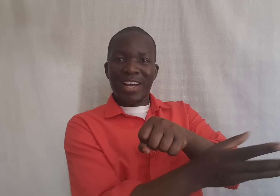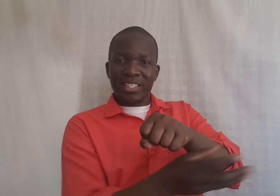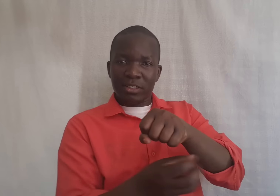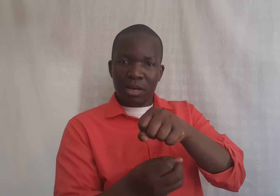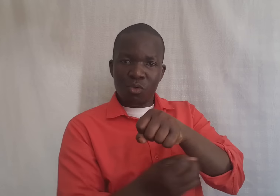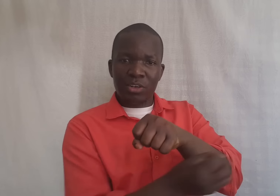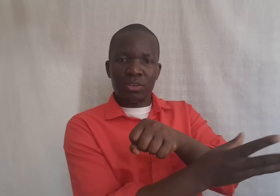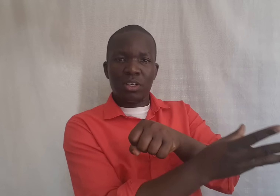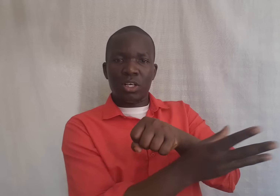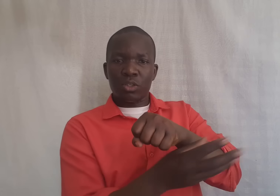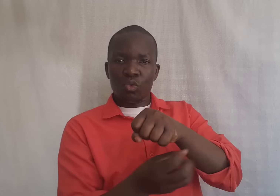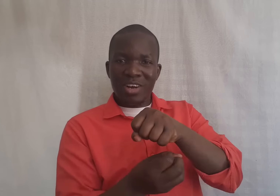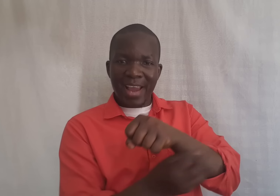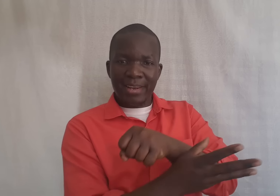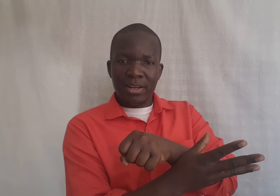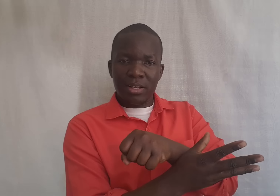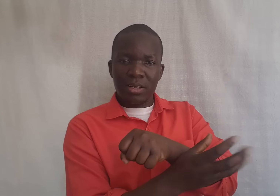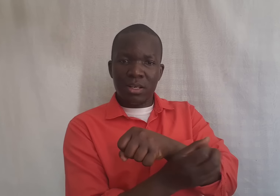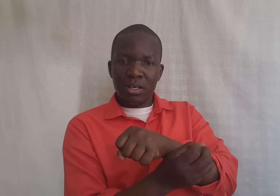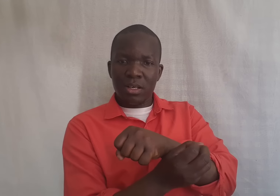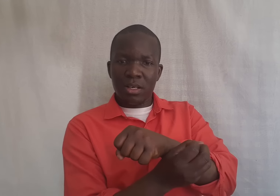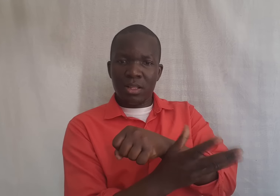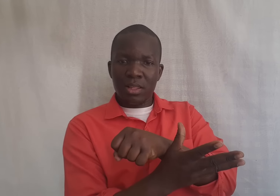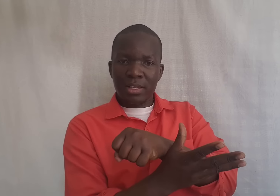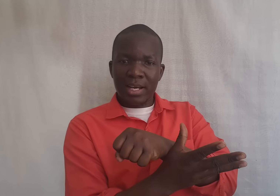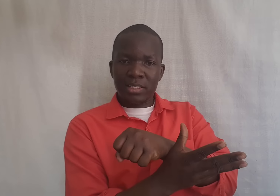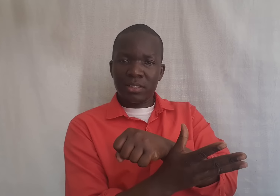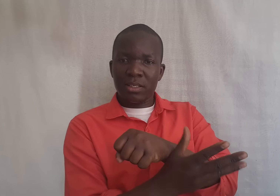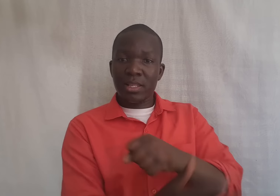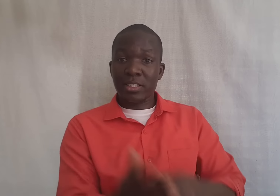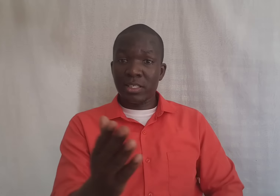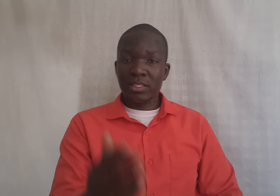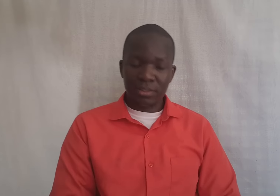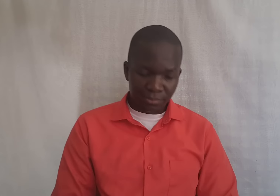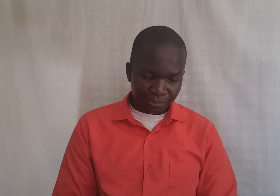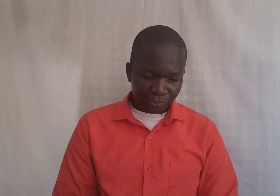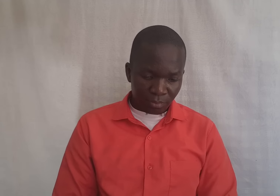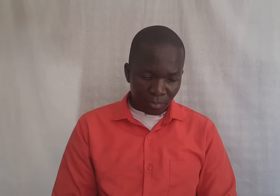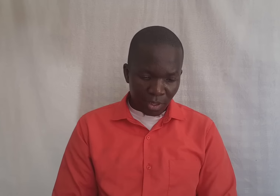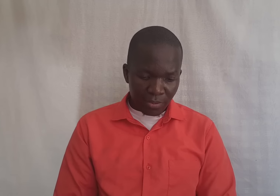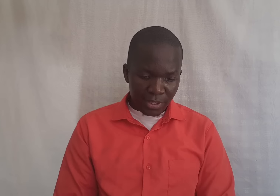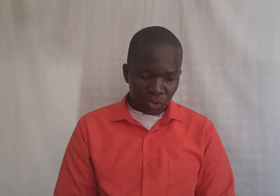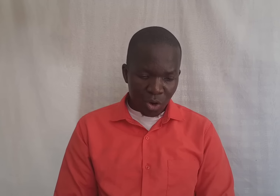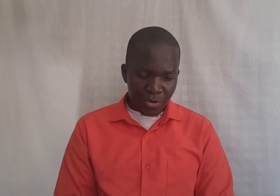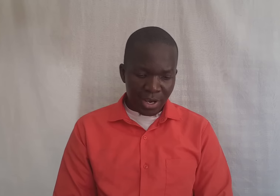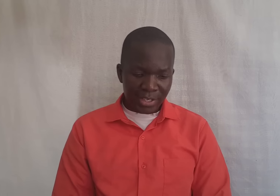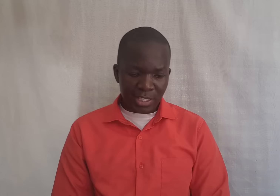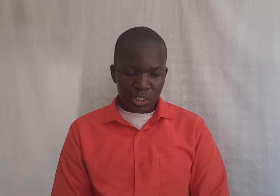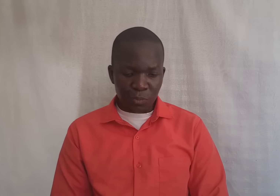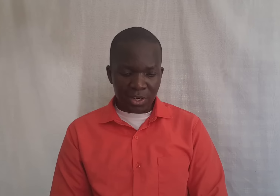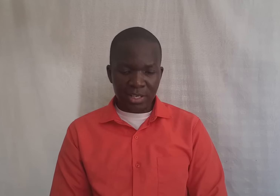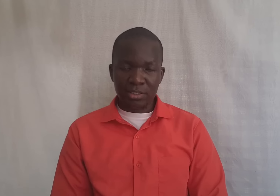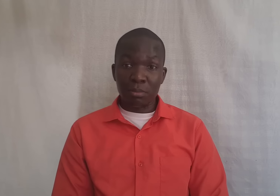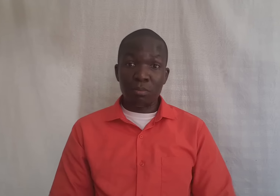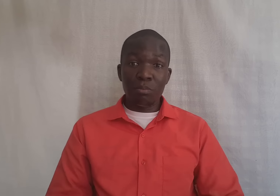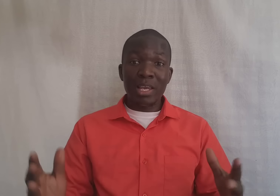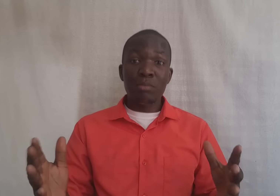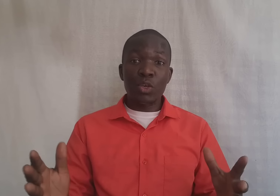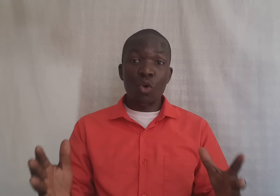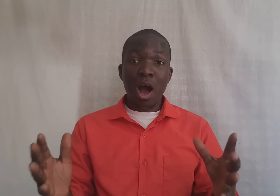advising someone, to guide. Like that. That's it. The next word here is experience. Maybe you